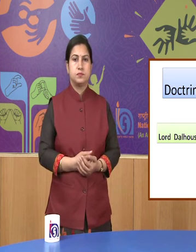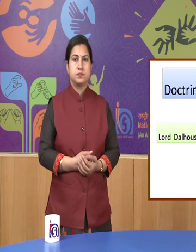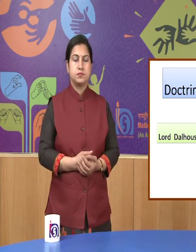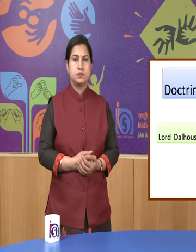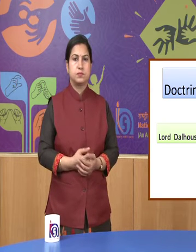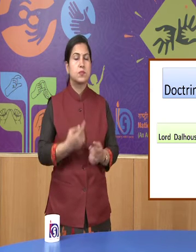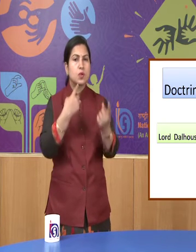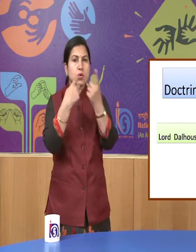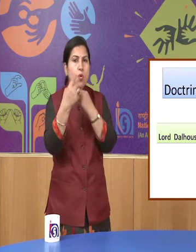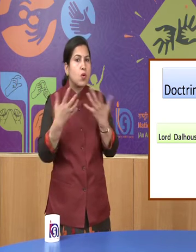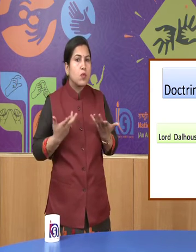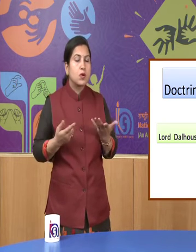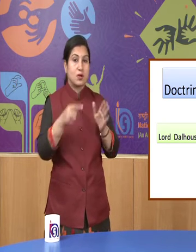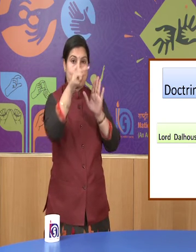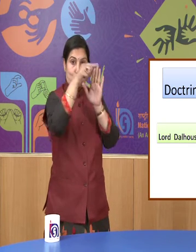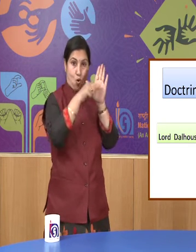the policy of lapse,